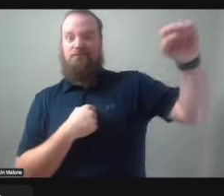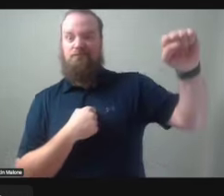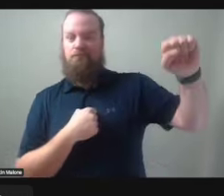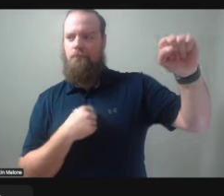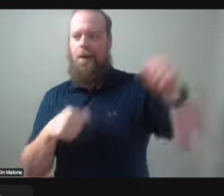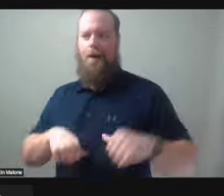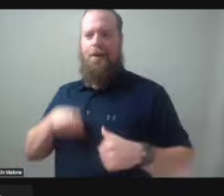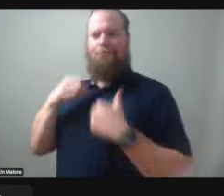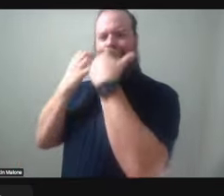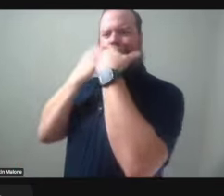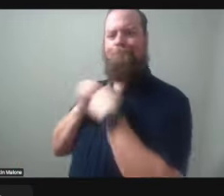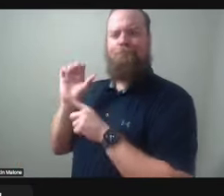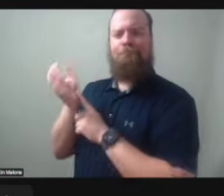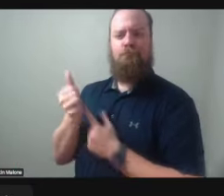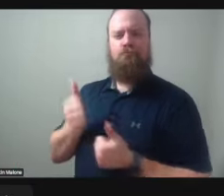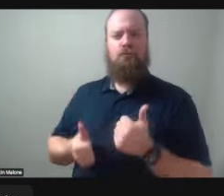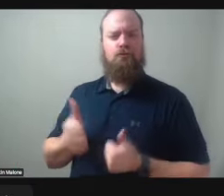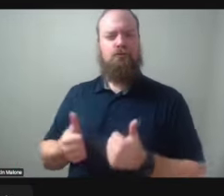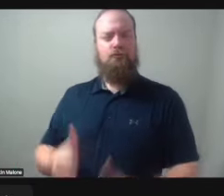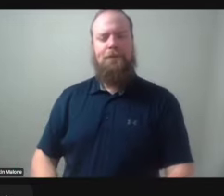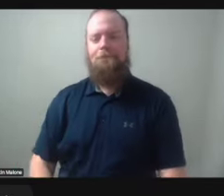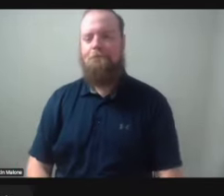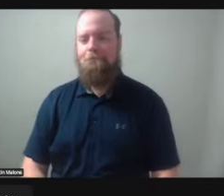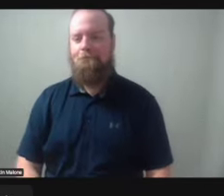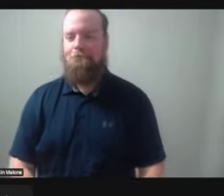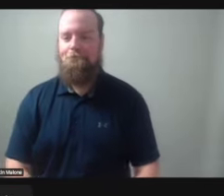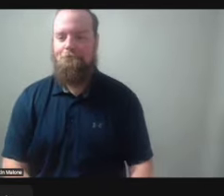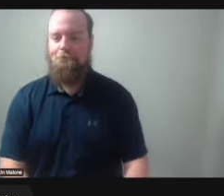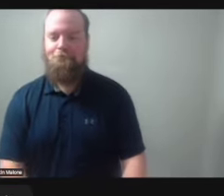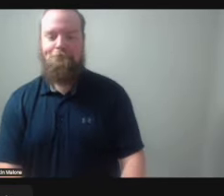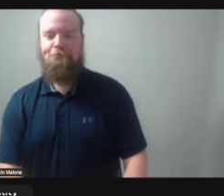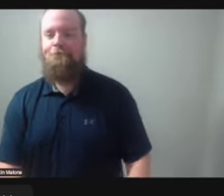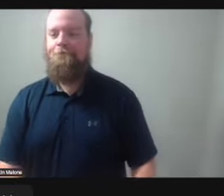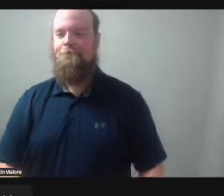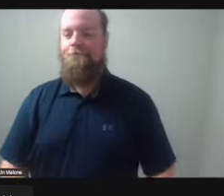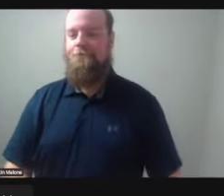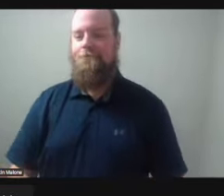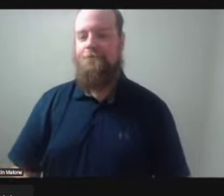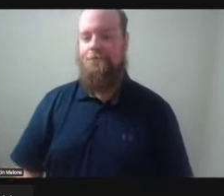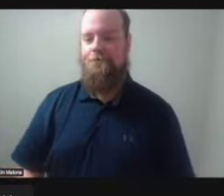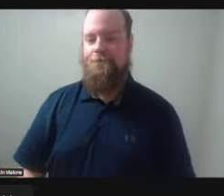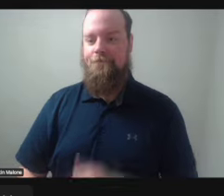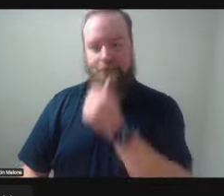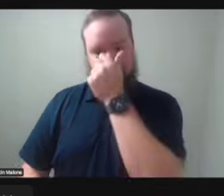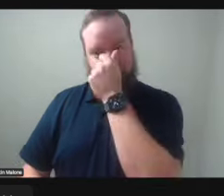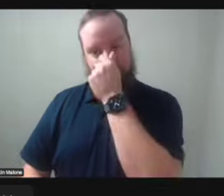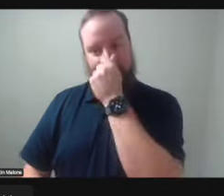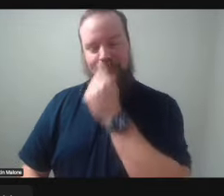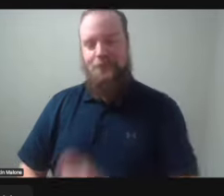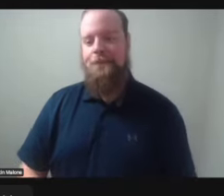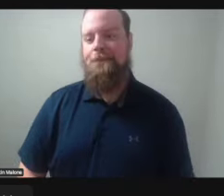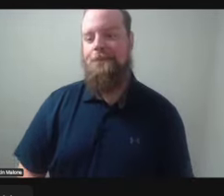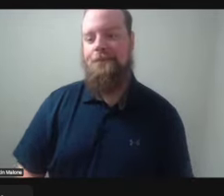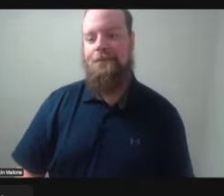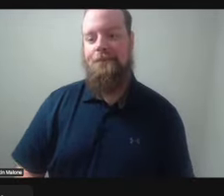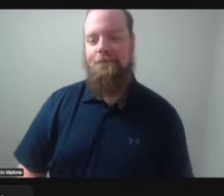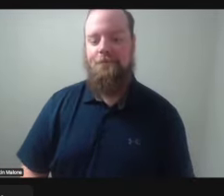So now I want you to take a moment and think, does this fall into the category of resistance or affirmation?